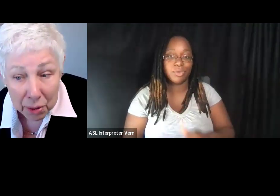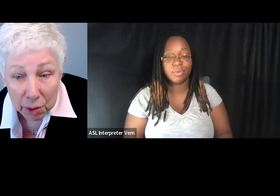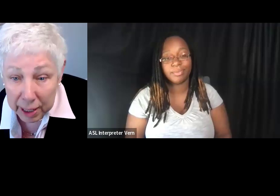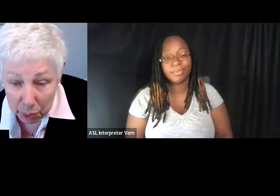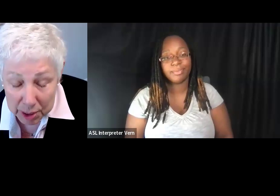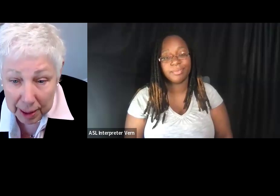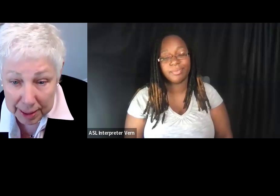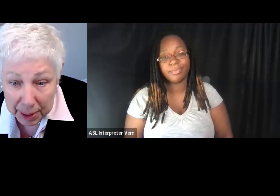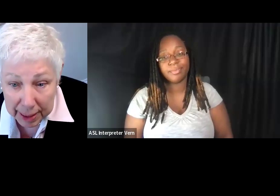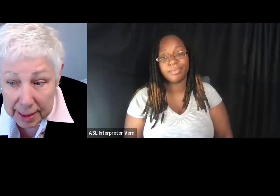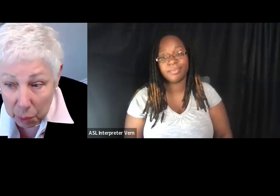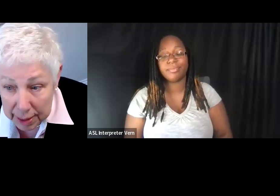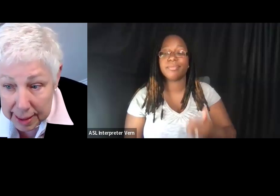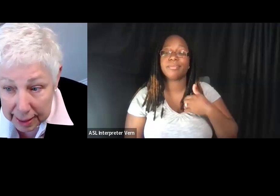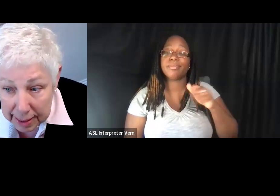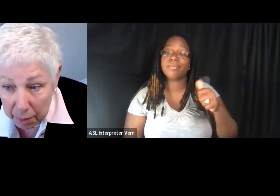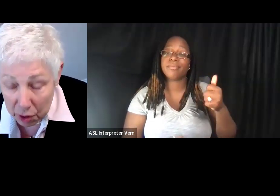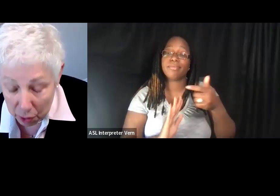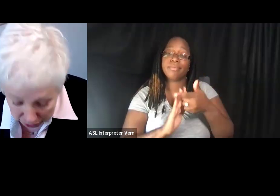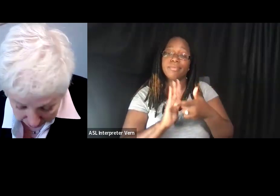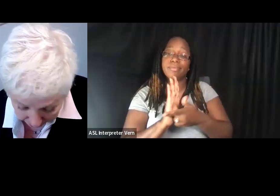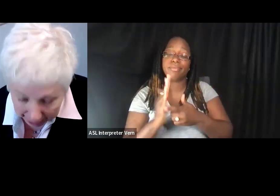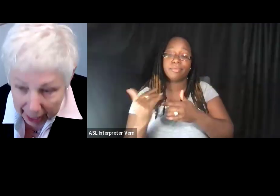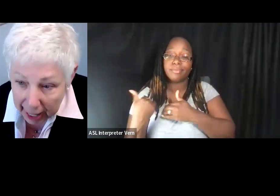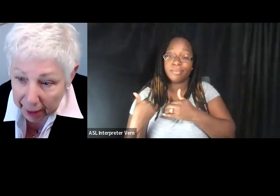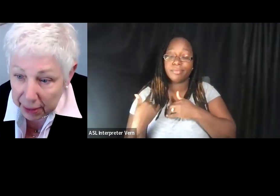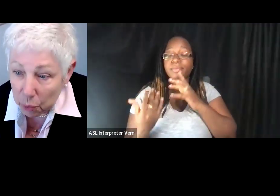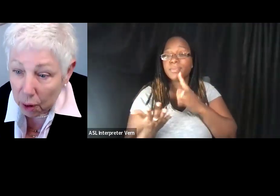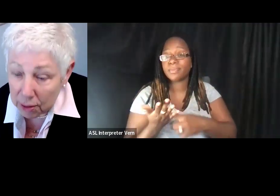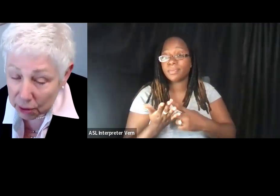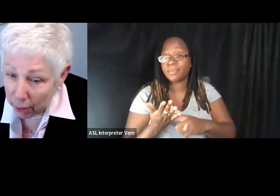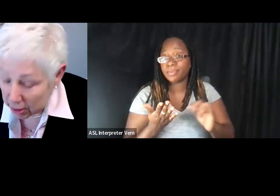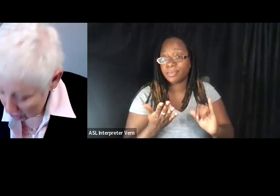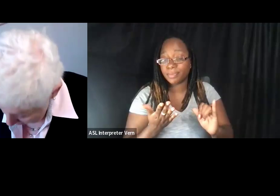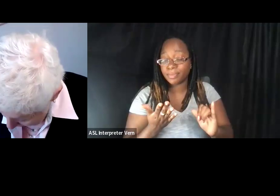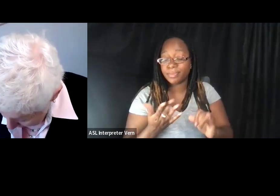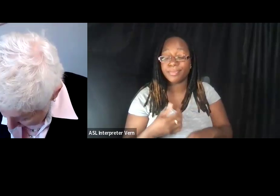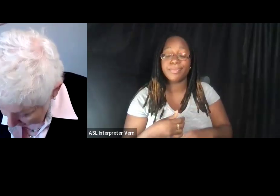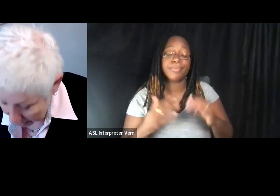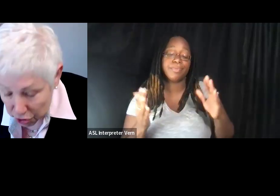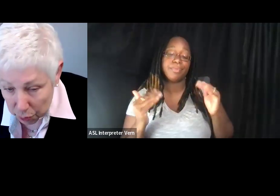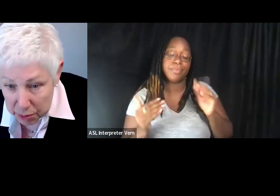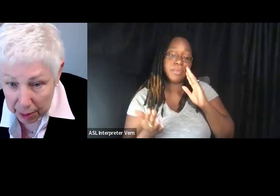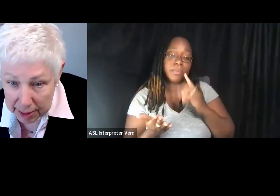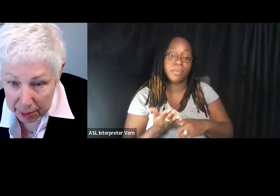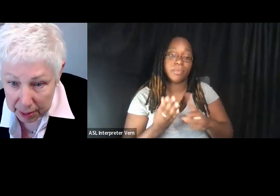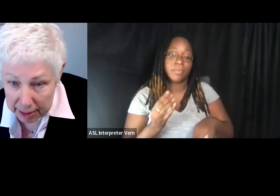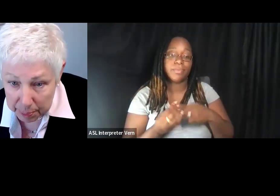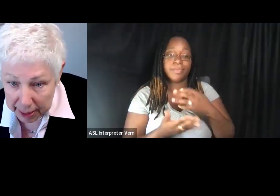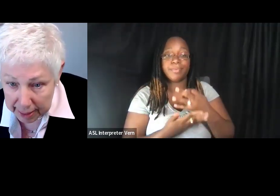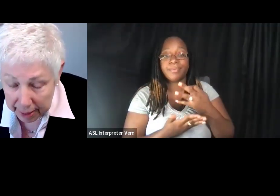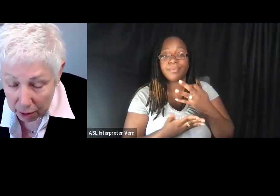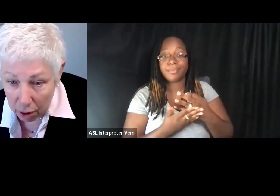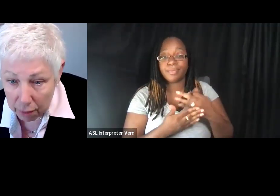There are other legal responsibilities, and we'll discuss some of those. And then we're also going to talk about the financial